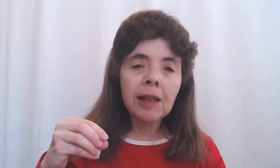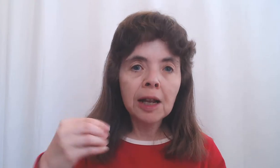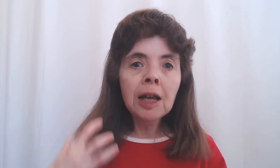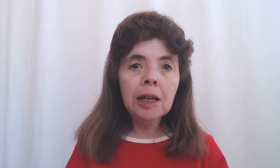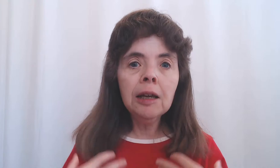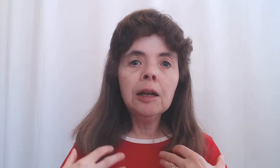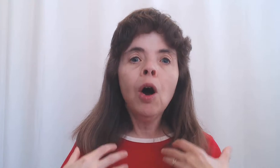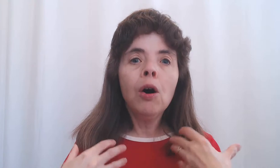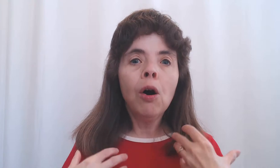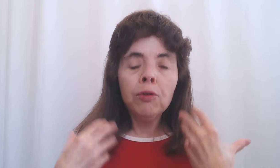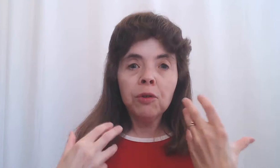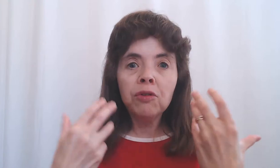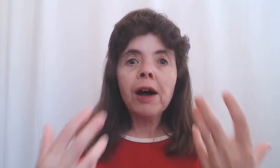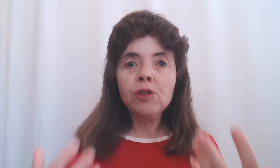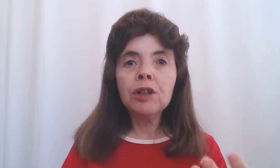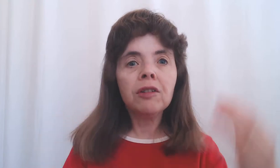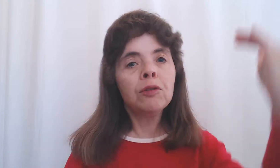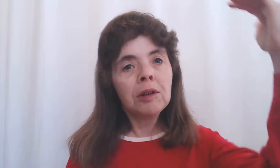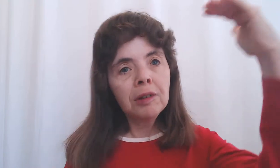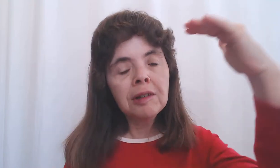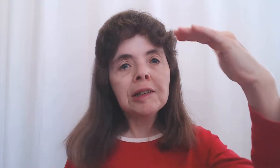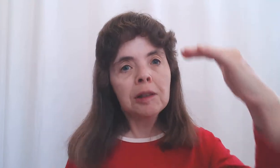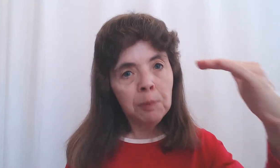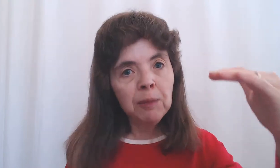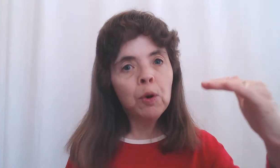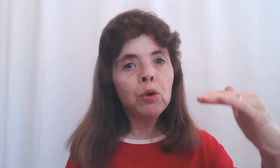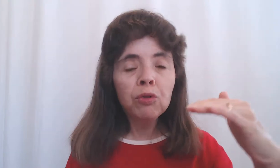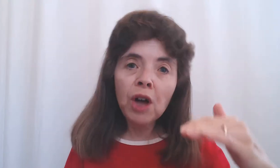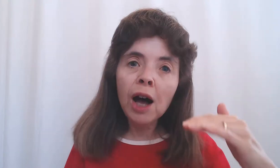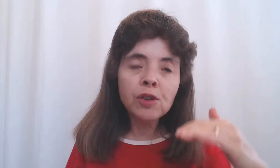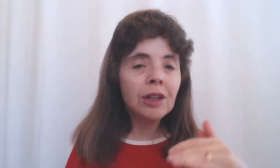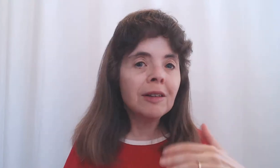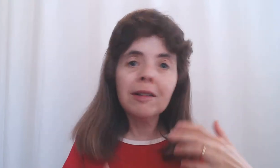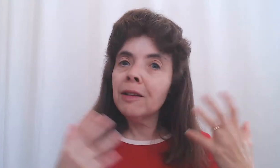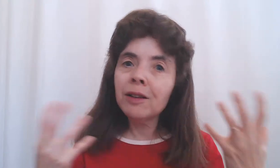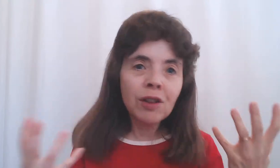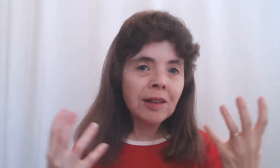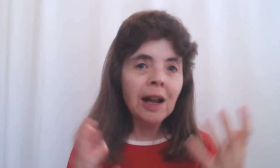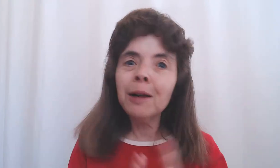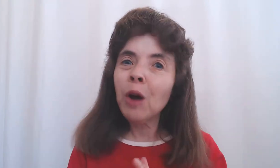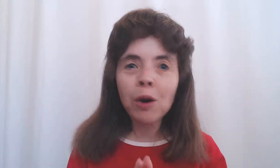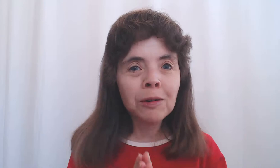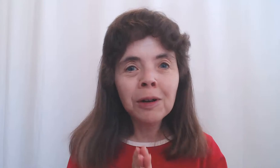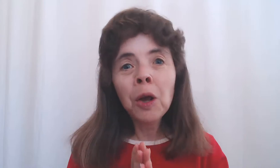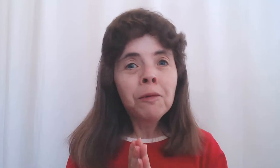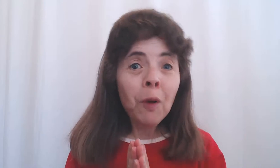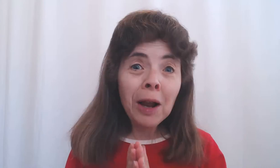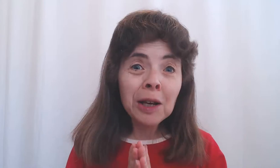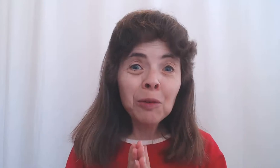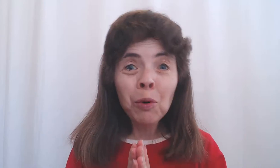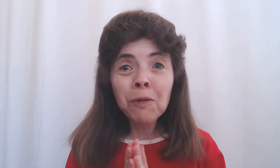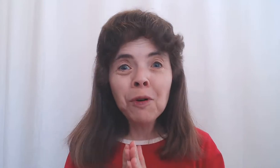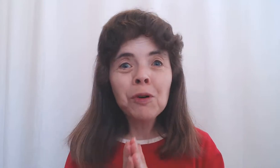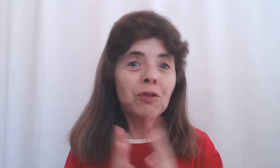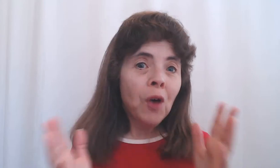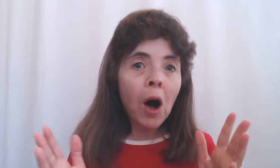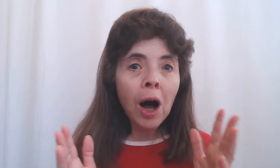that he also saw Jesus. So he's listing the people who saw Jesus, and it's just a kind of garden variety word for saw,